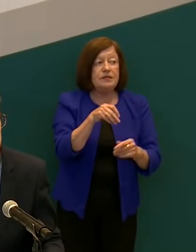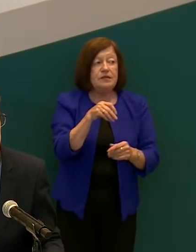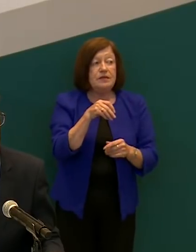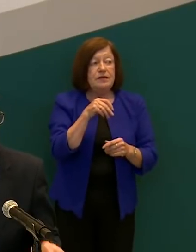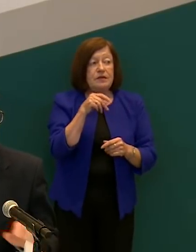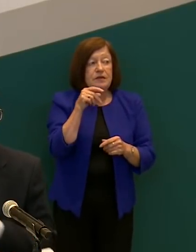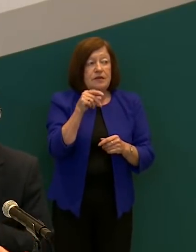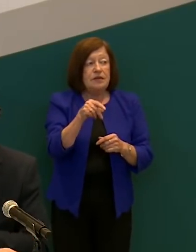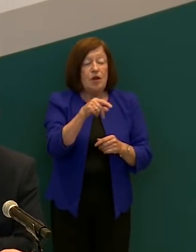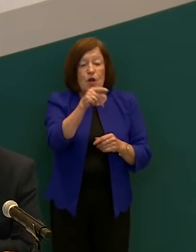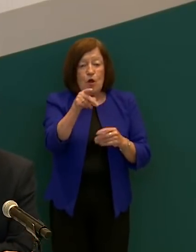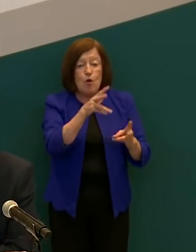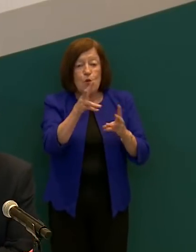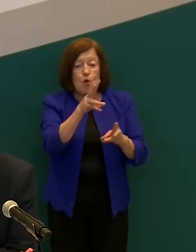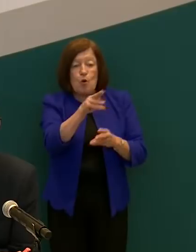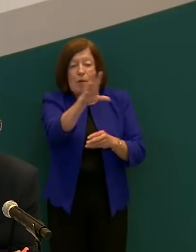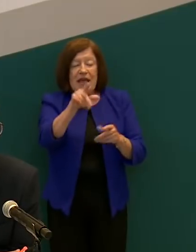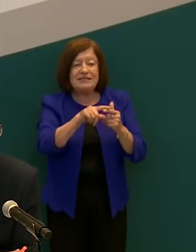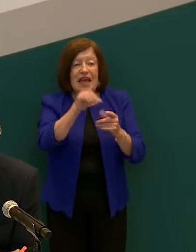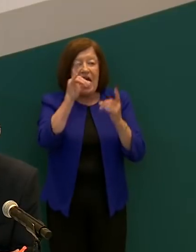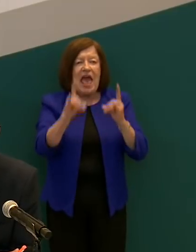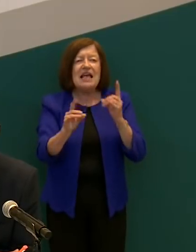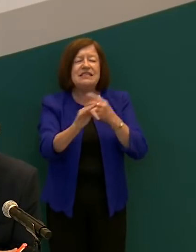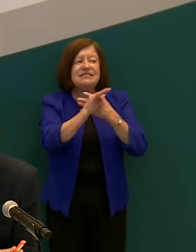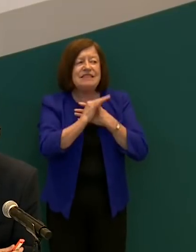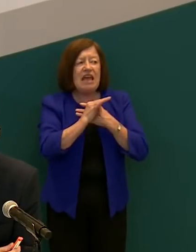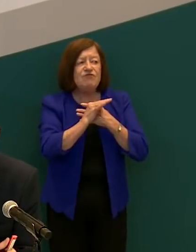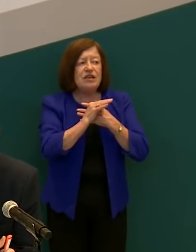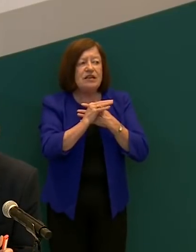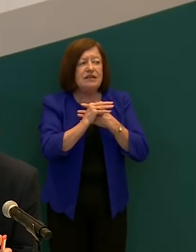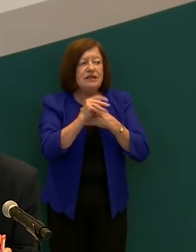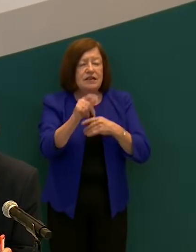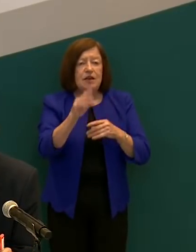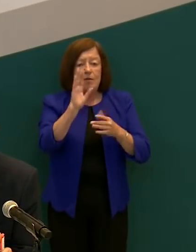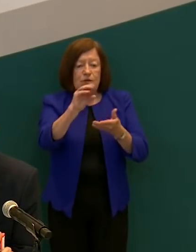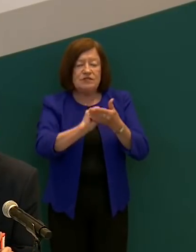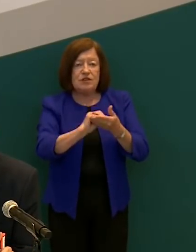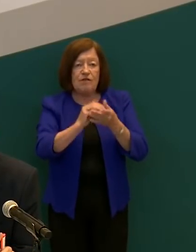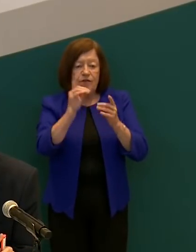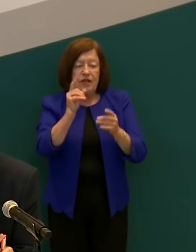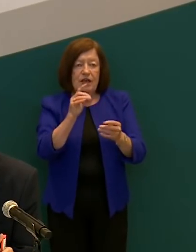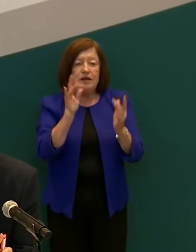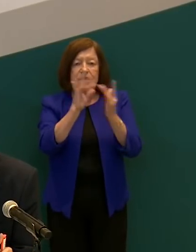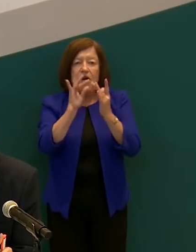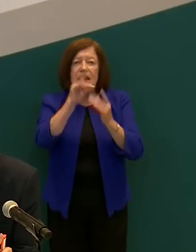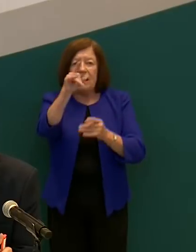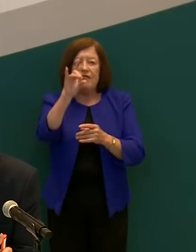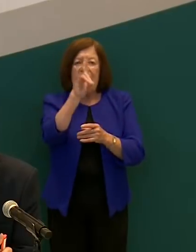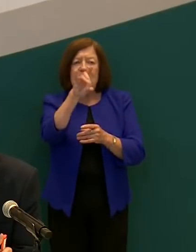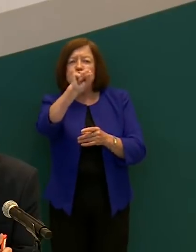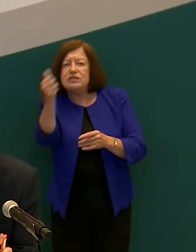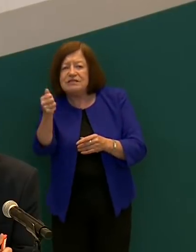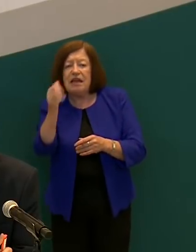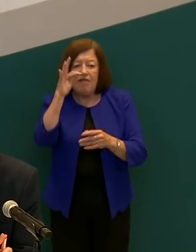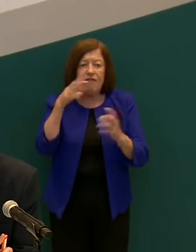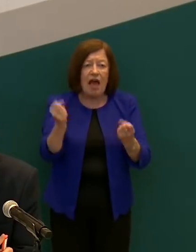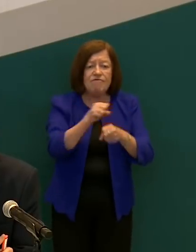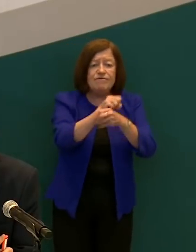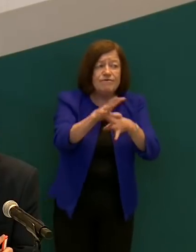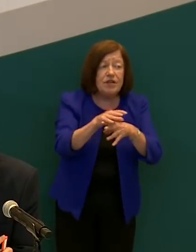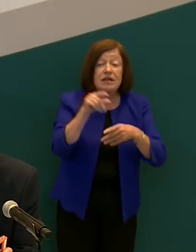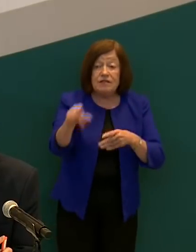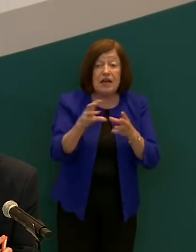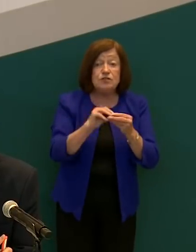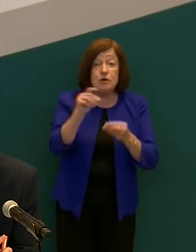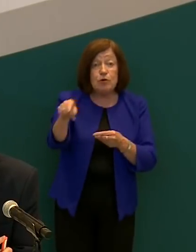workplaces notifiable to the health and safety, or that workplaces notify the health and safety authority where there's an outbreak. Is that something that NEFIT would